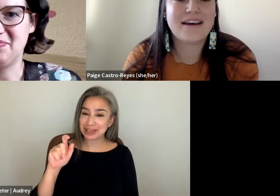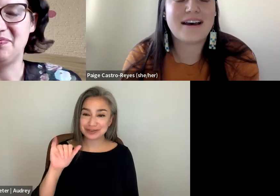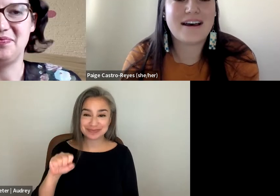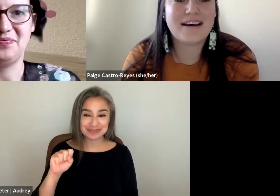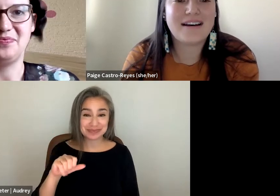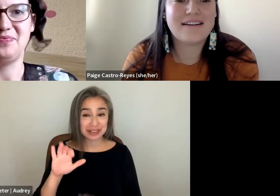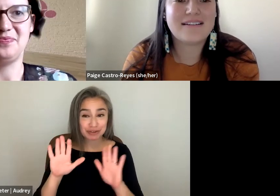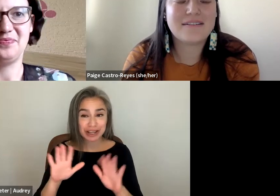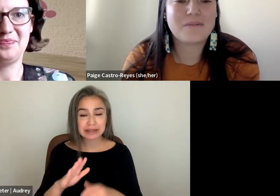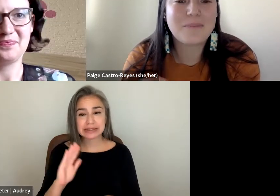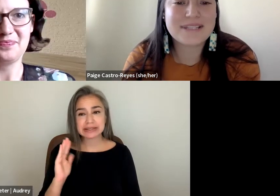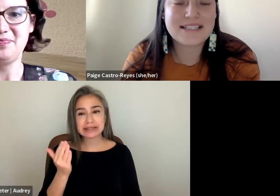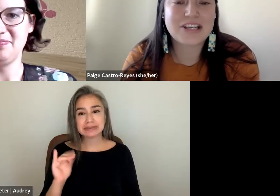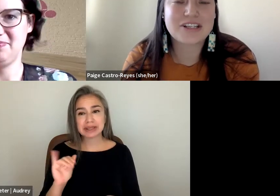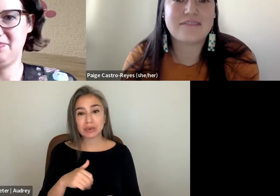have